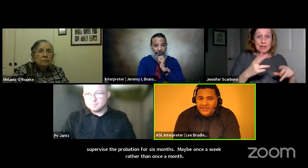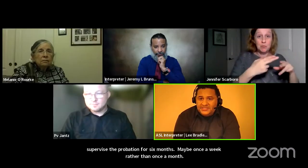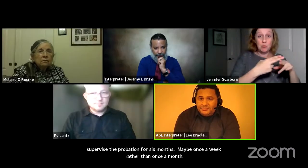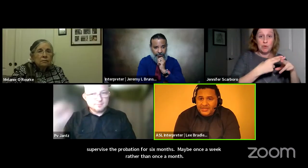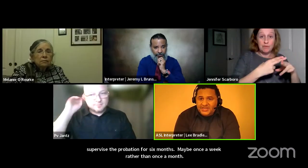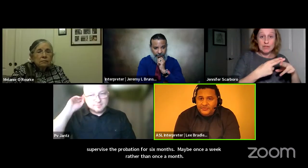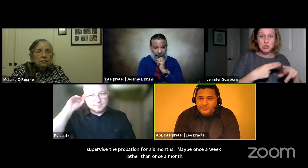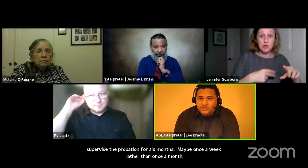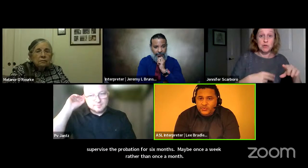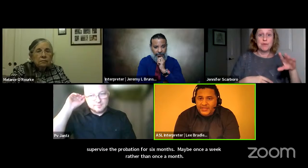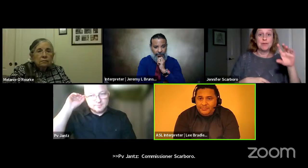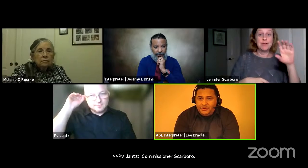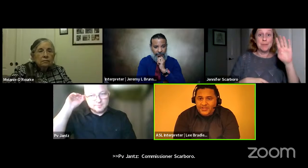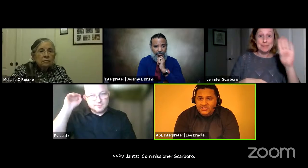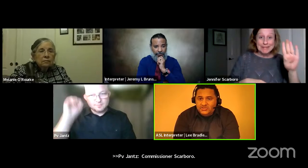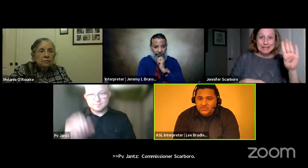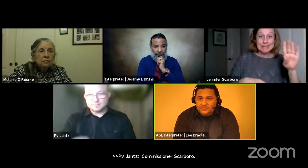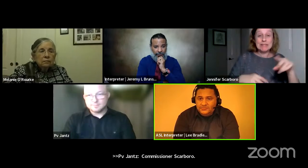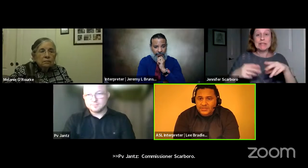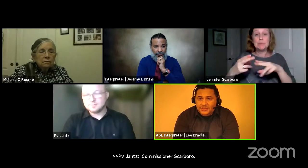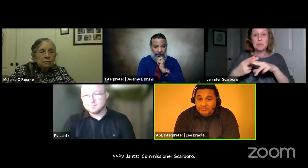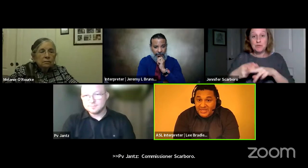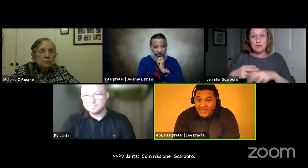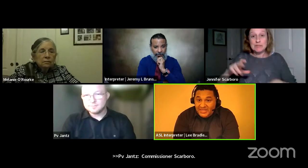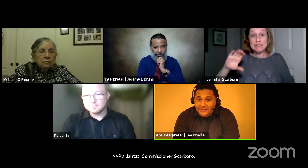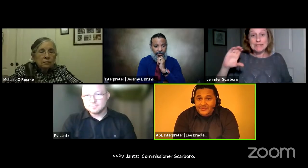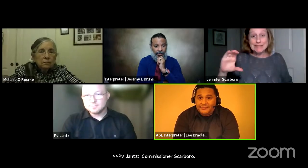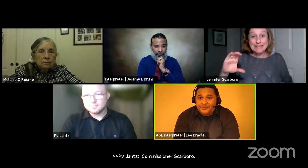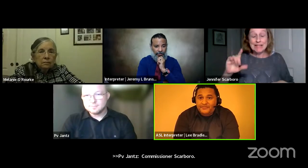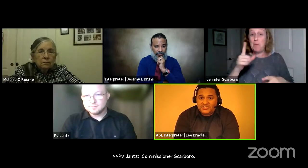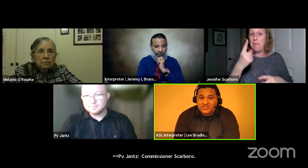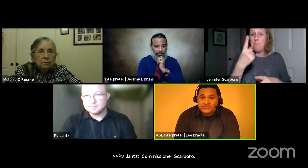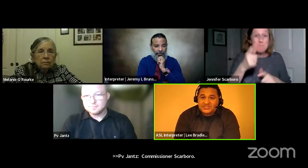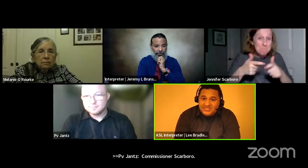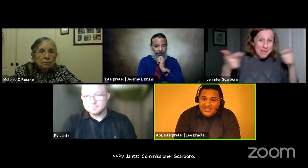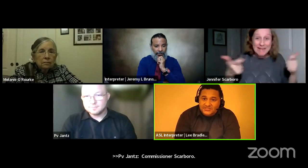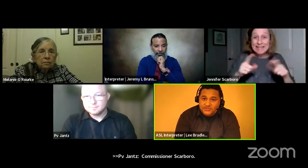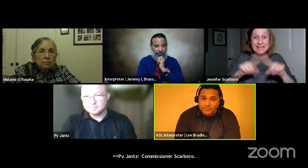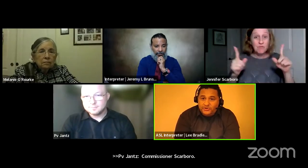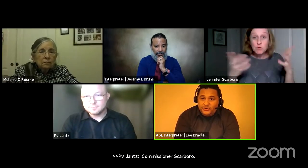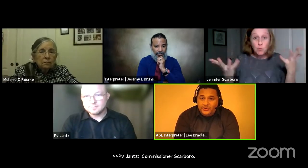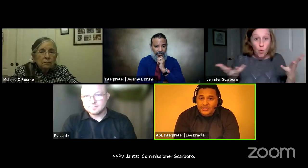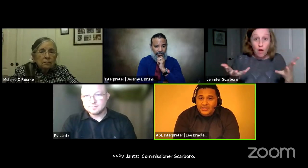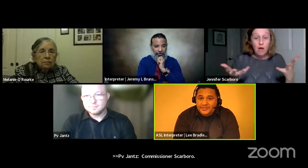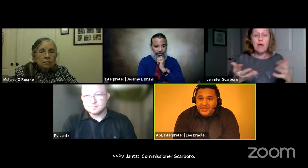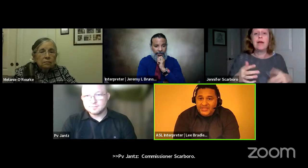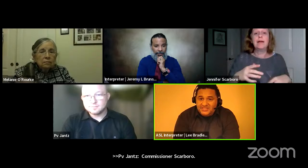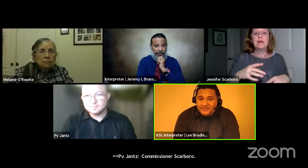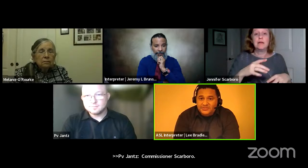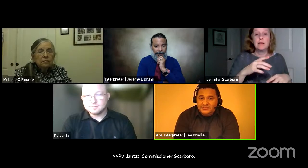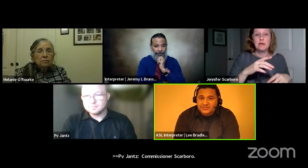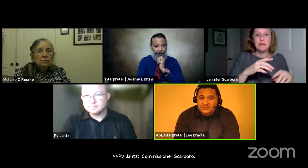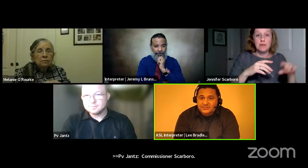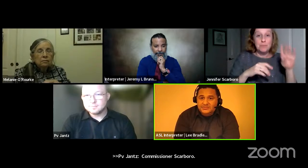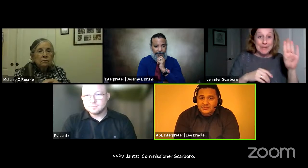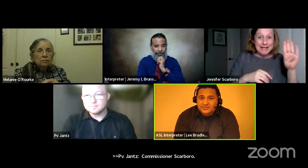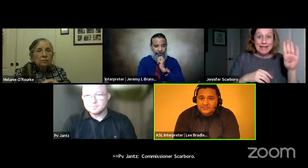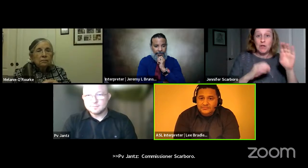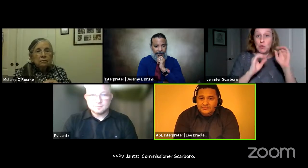It really is a big difference between a provisional B and a provisional C interpreter. The biggest